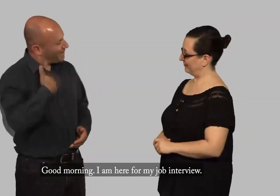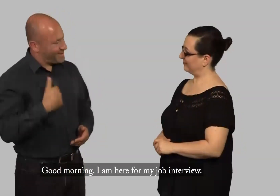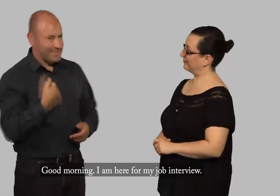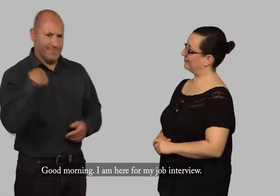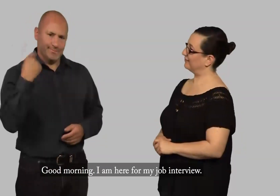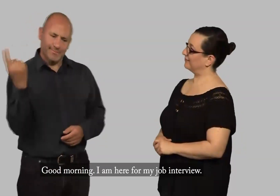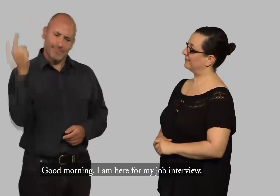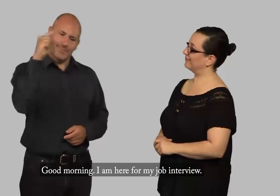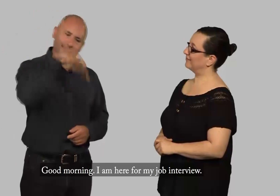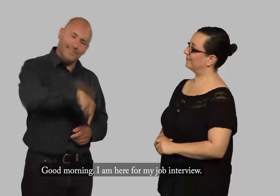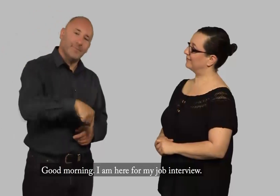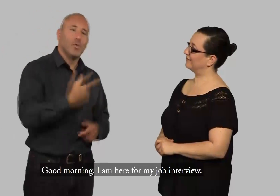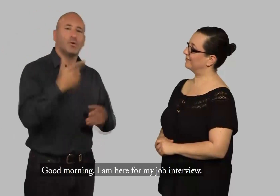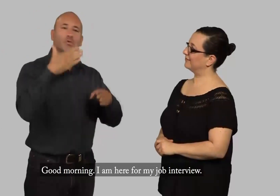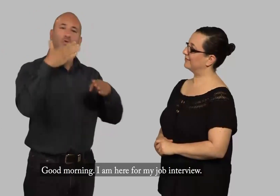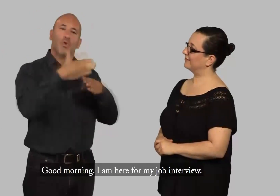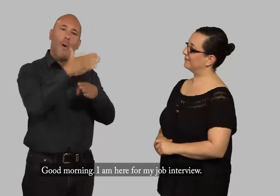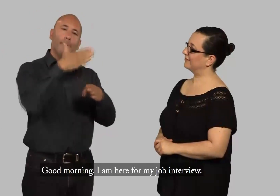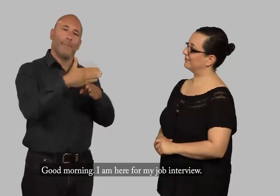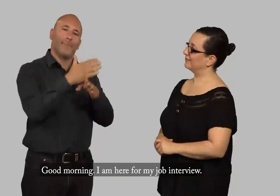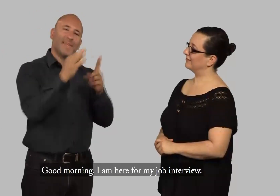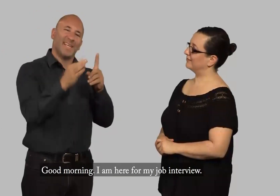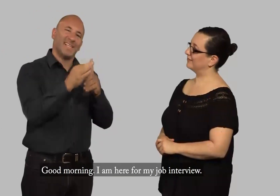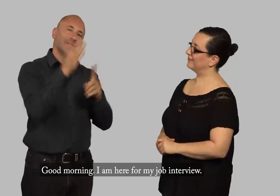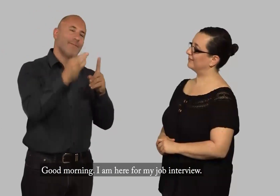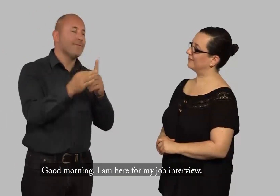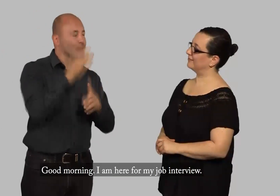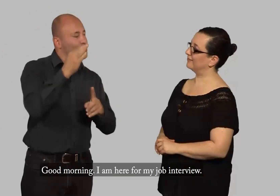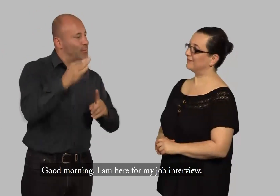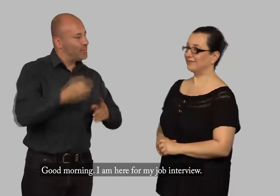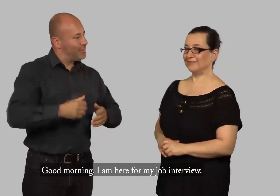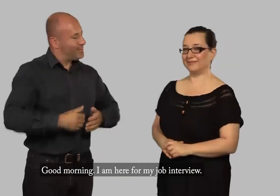Good morning. I'm here for my job interview.